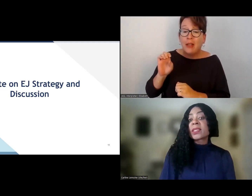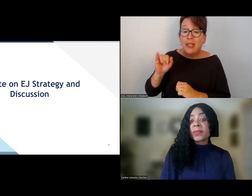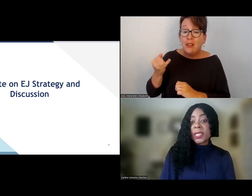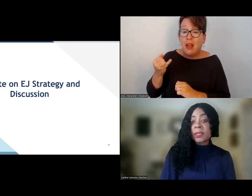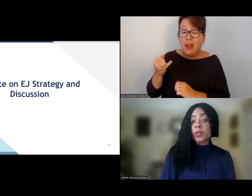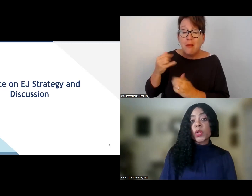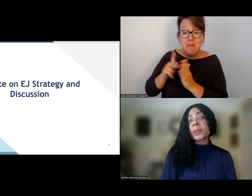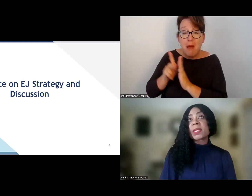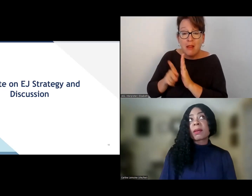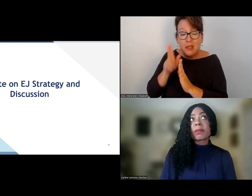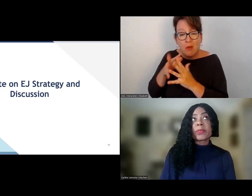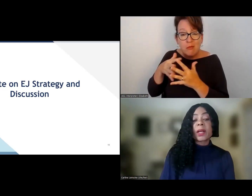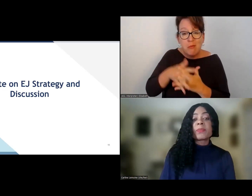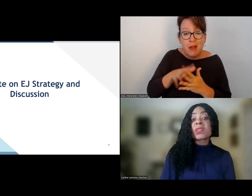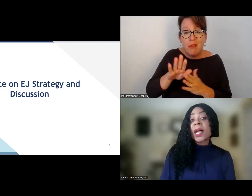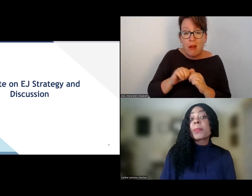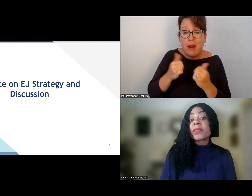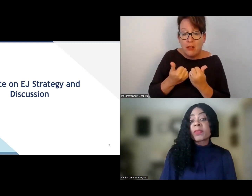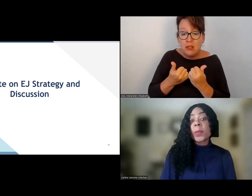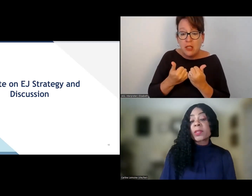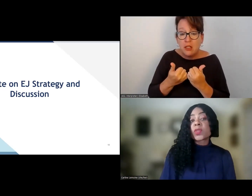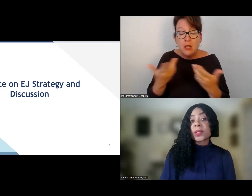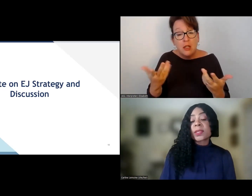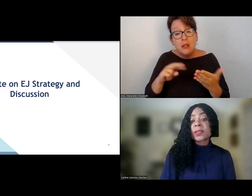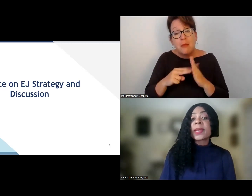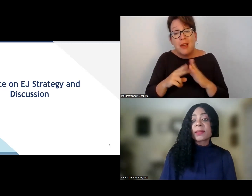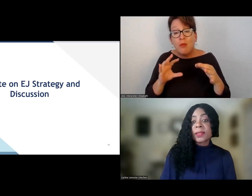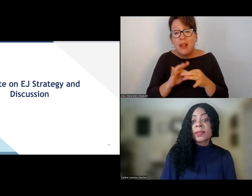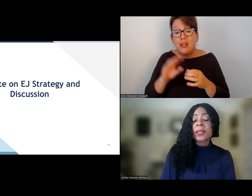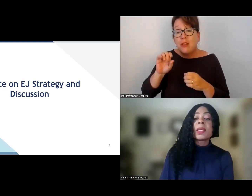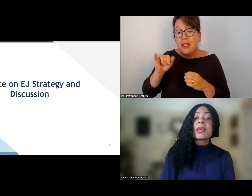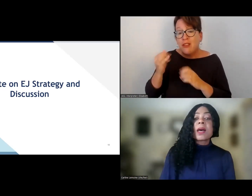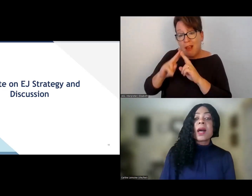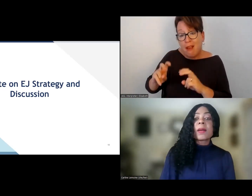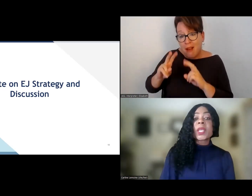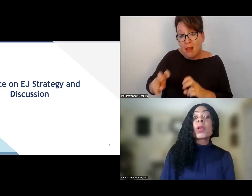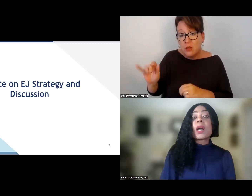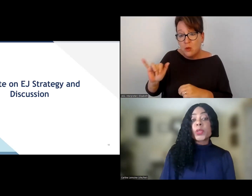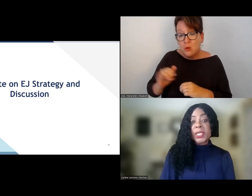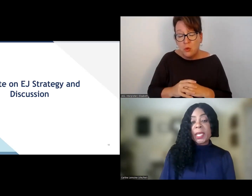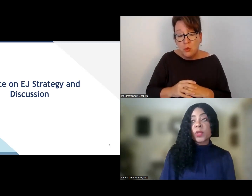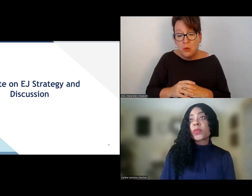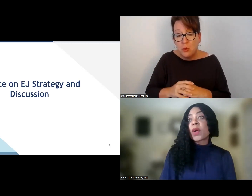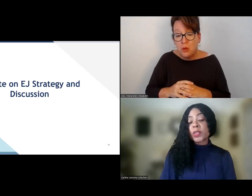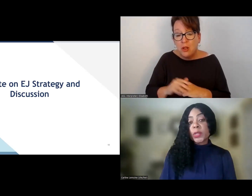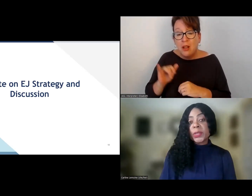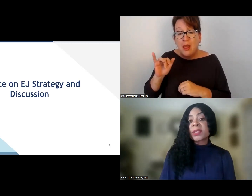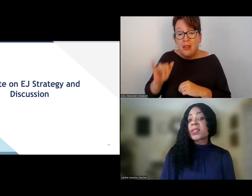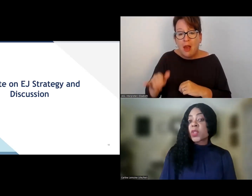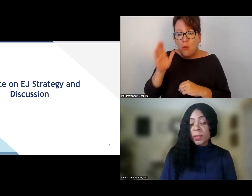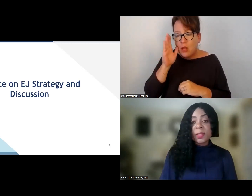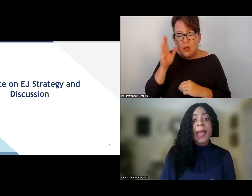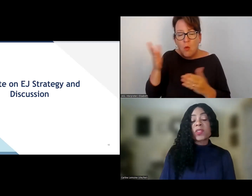agency activities in terms of the type of environmental justice analysis they will undertake to